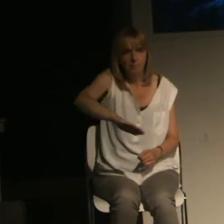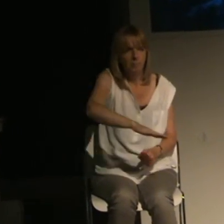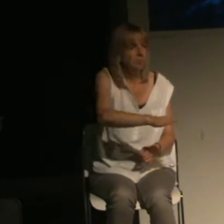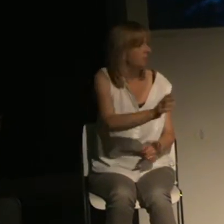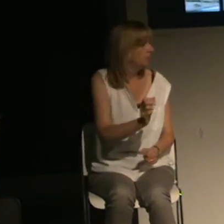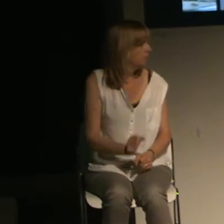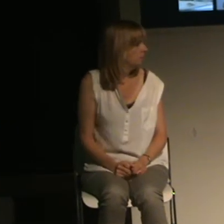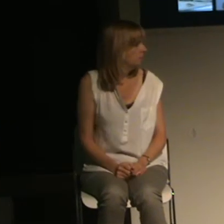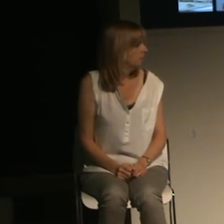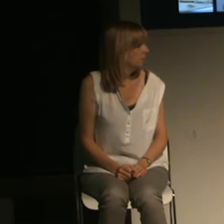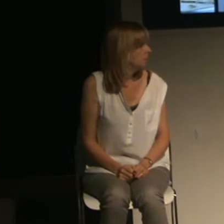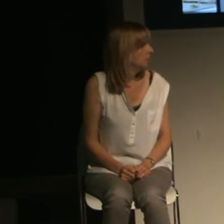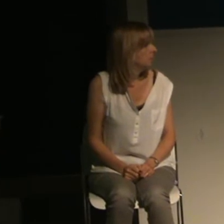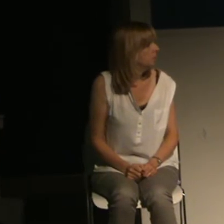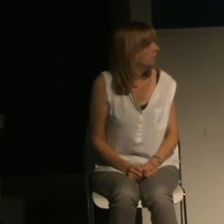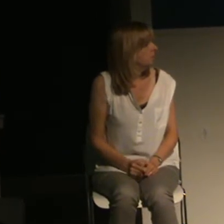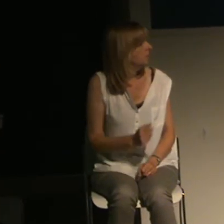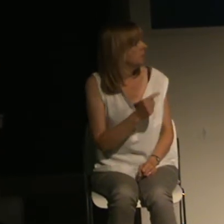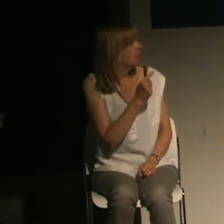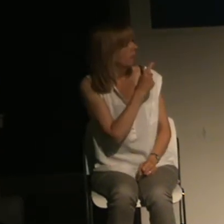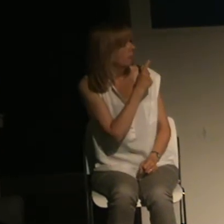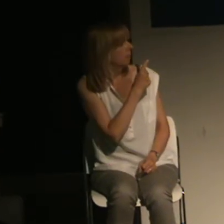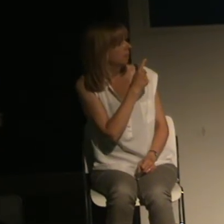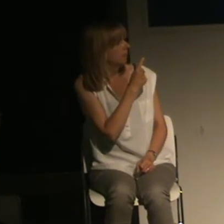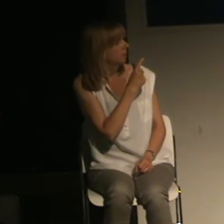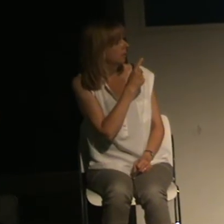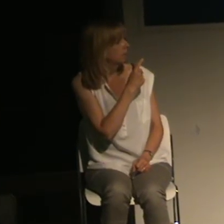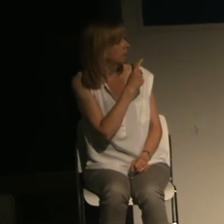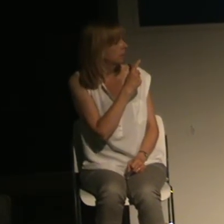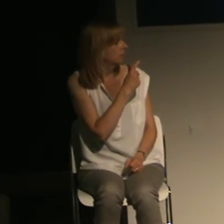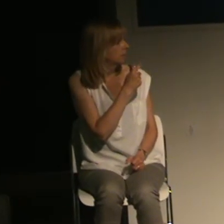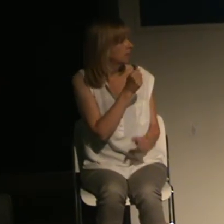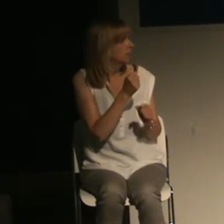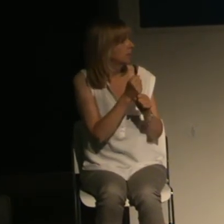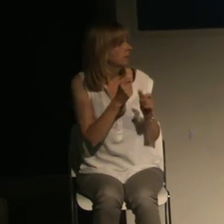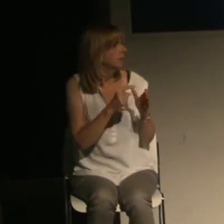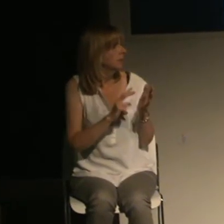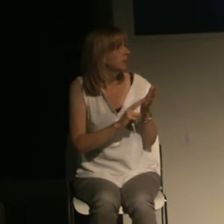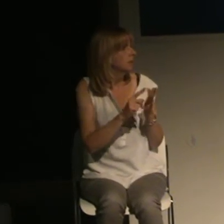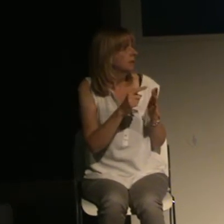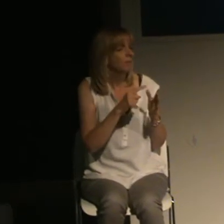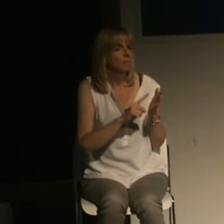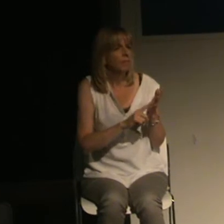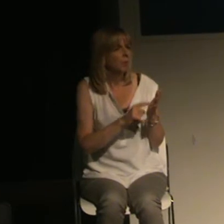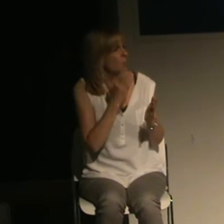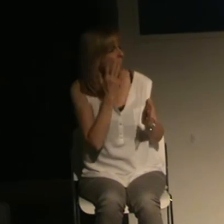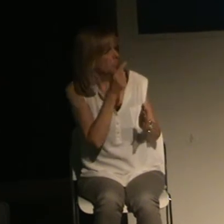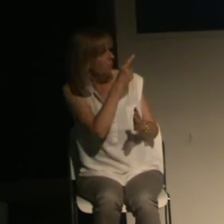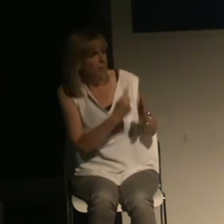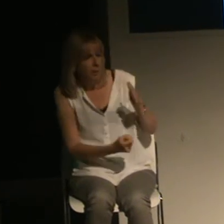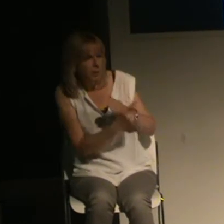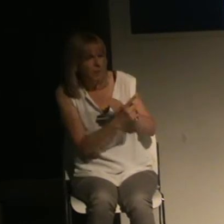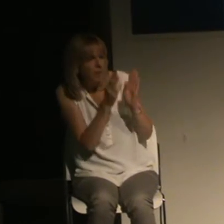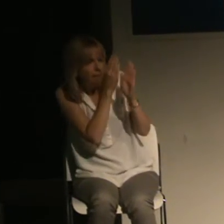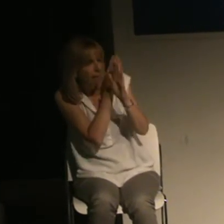And of course, when they're not swimming like this is a gavial. When do they do this? They do a lot of kind of sneaky. They do a lot